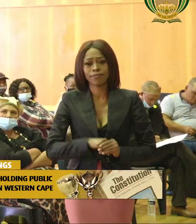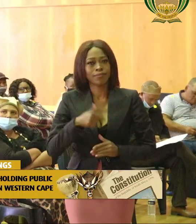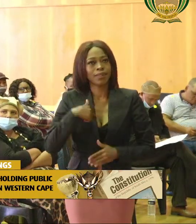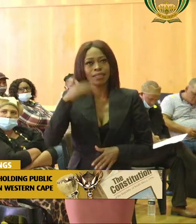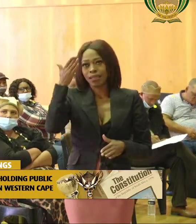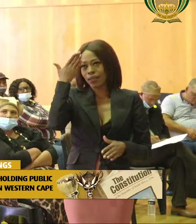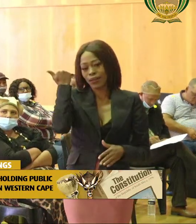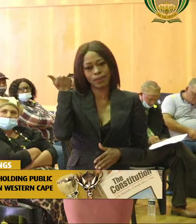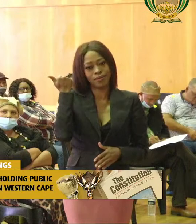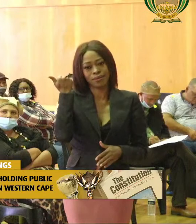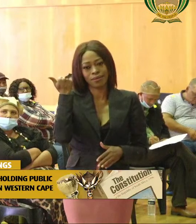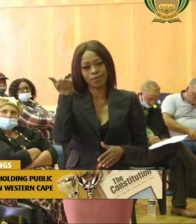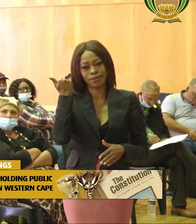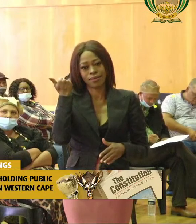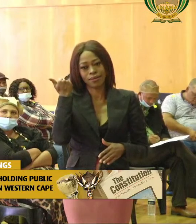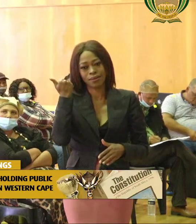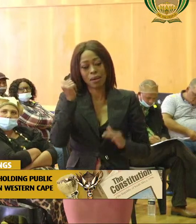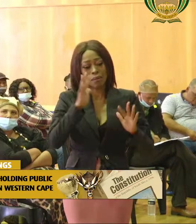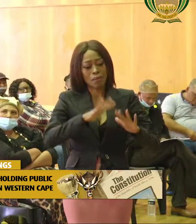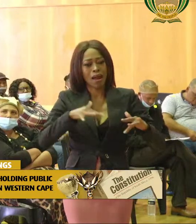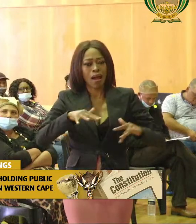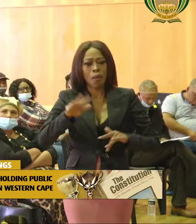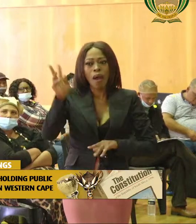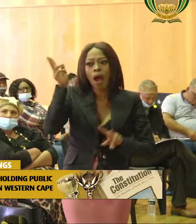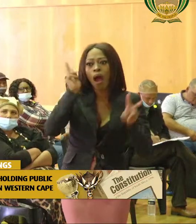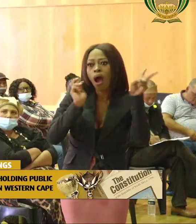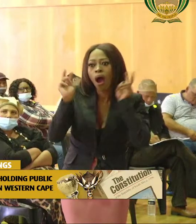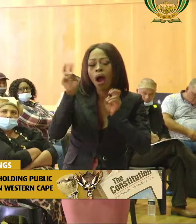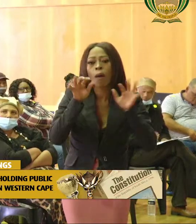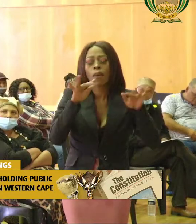know. Parliament is not listening to the people at all.